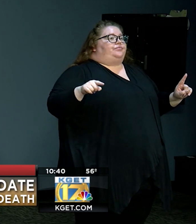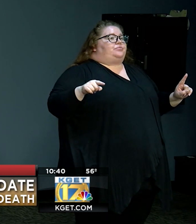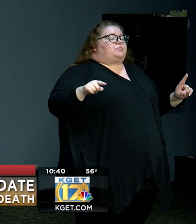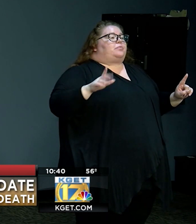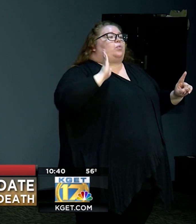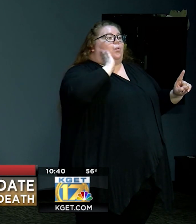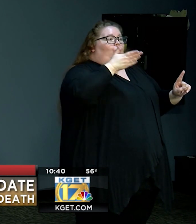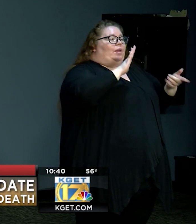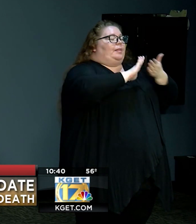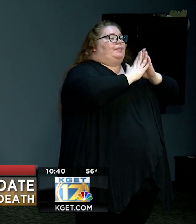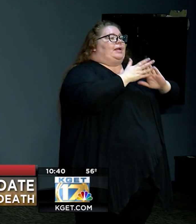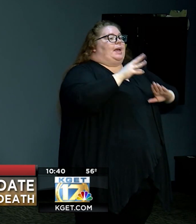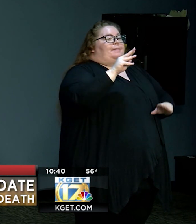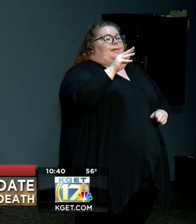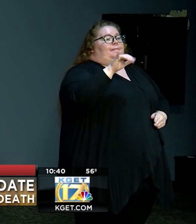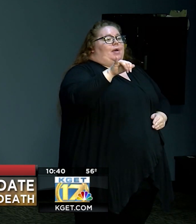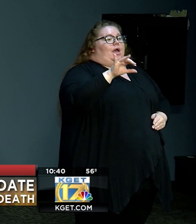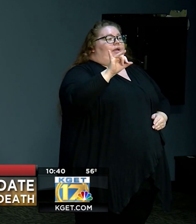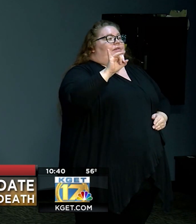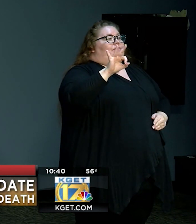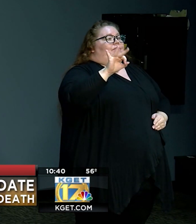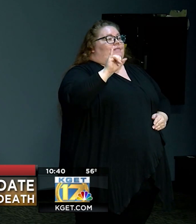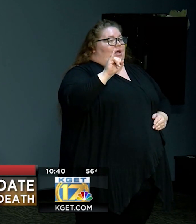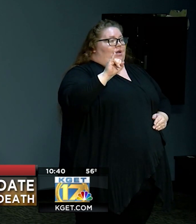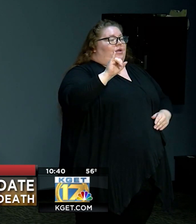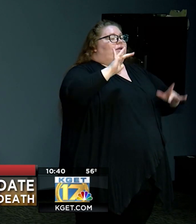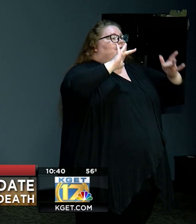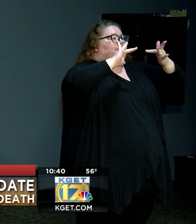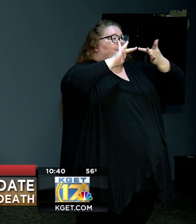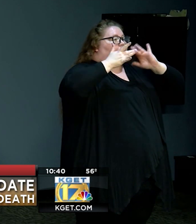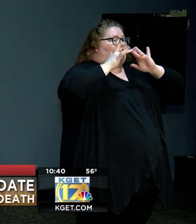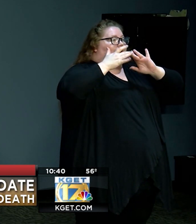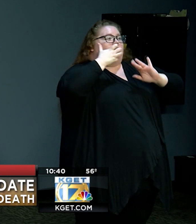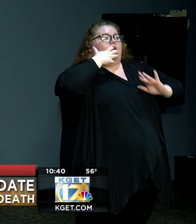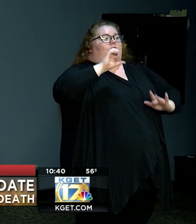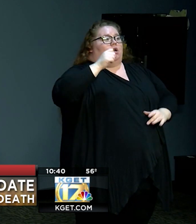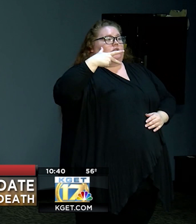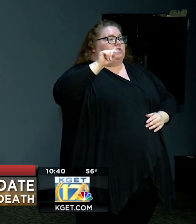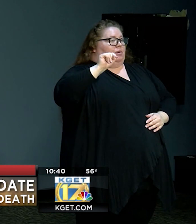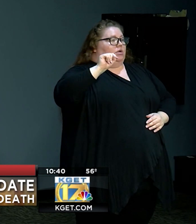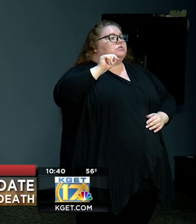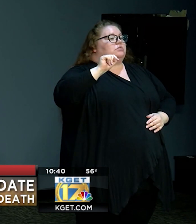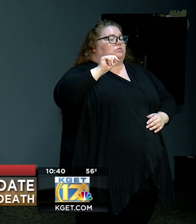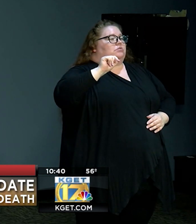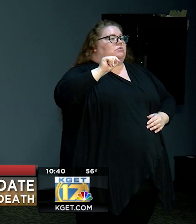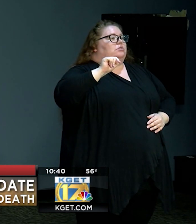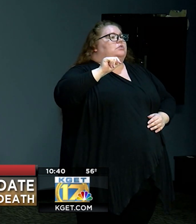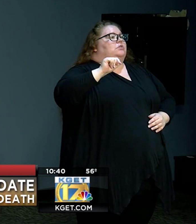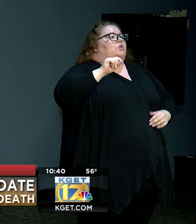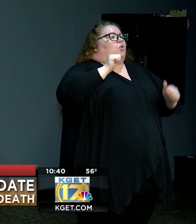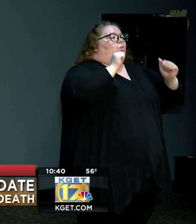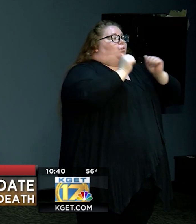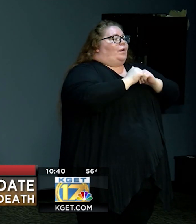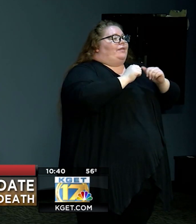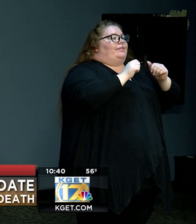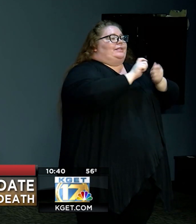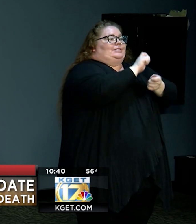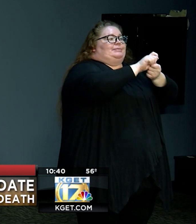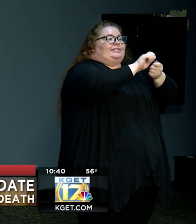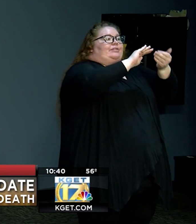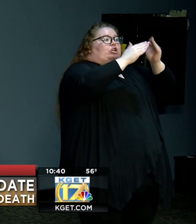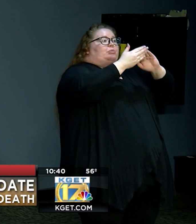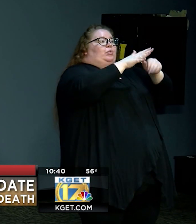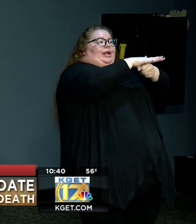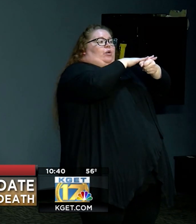MiFi hotspots that go out into communities where the connectivity is challenged. Therefore, students